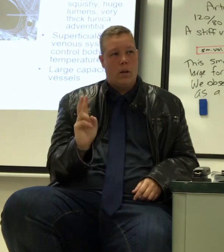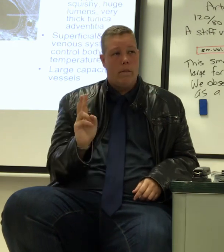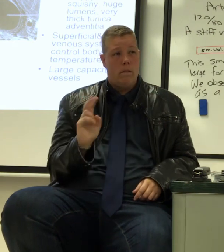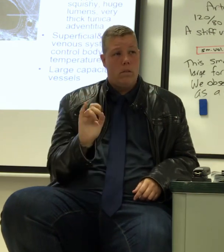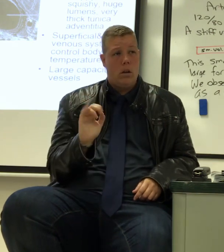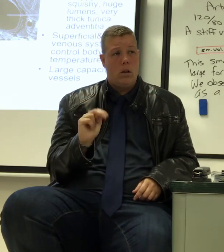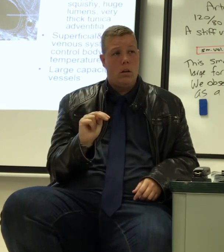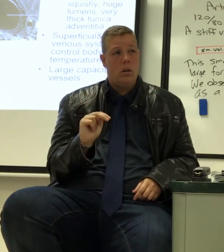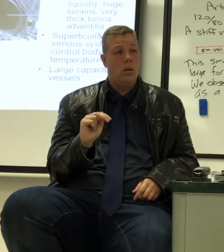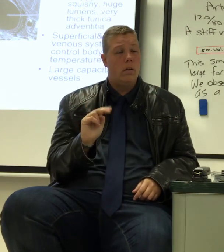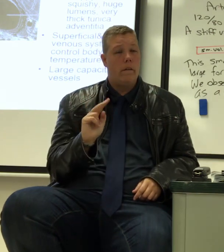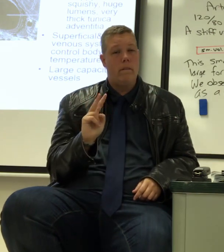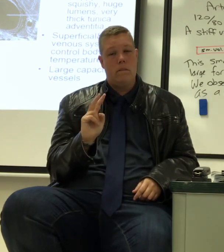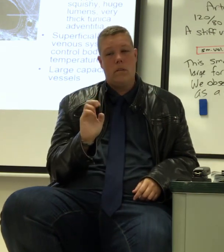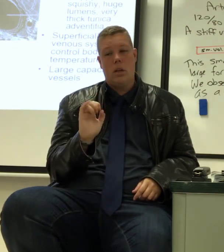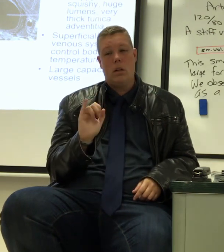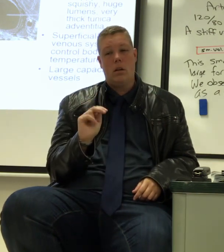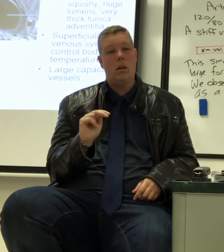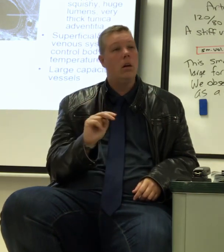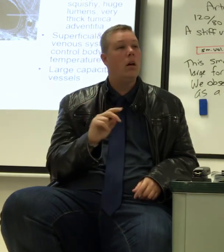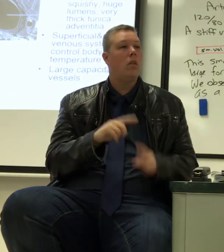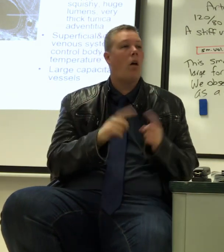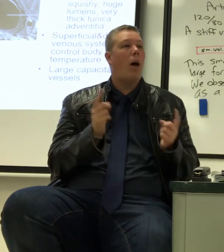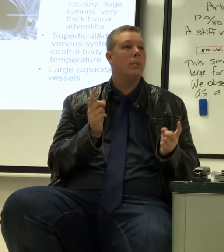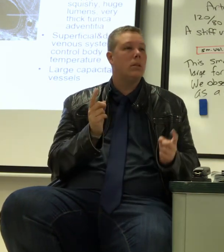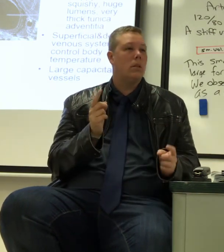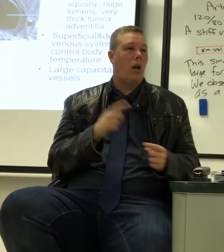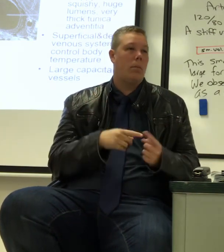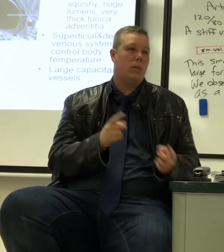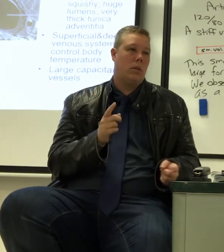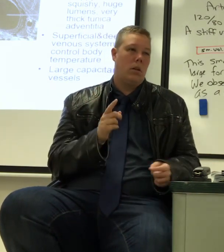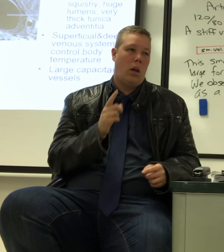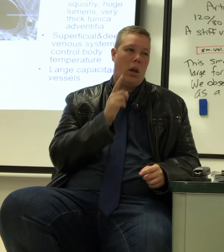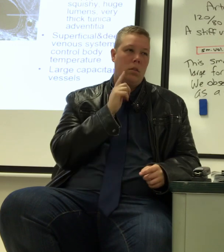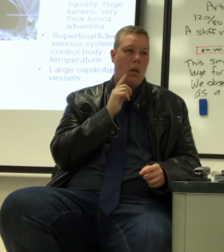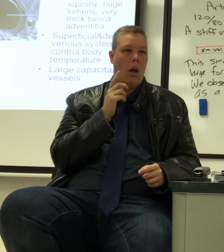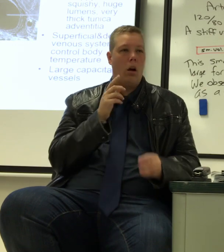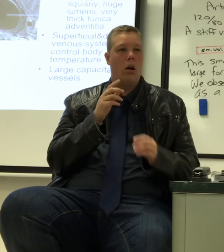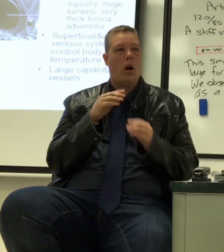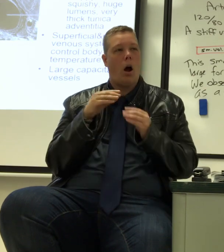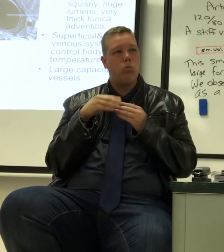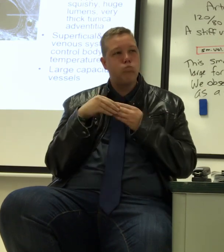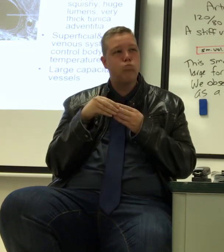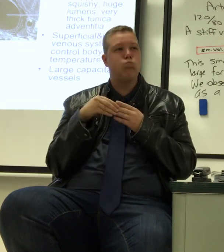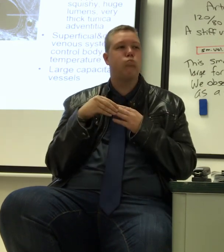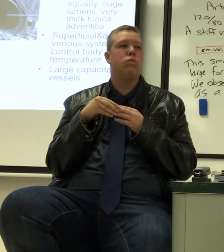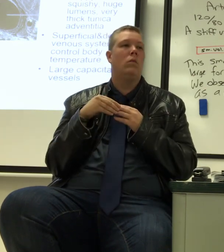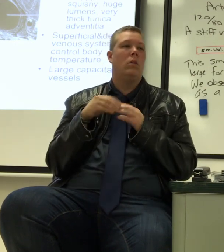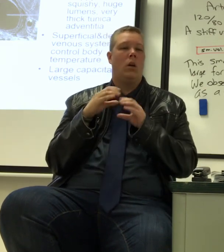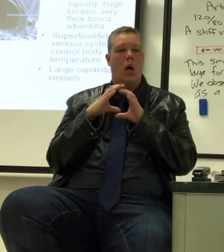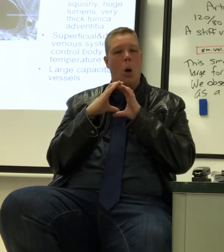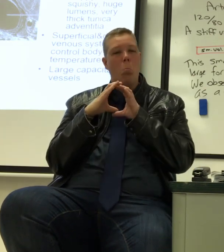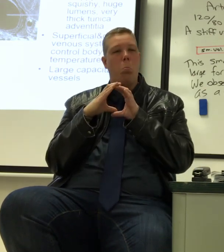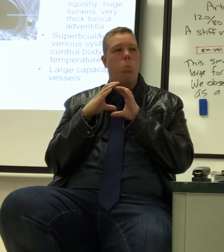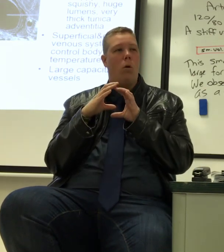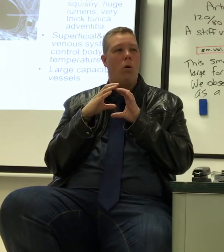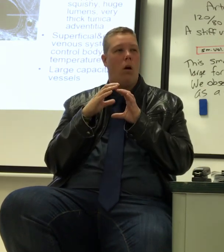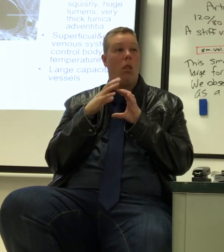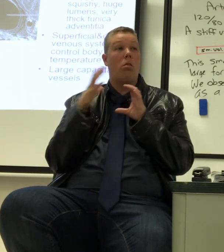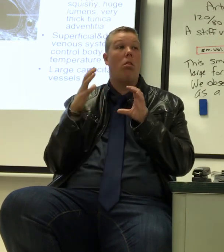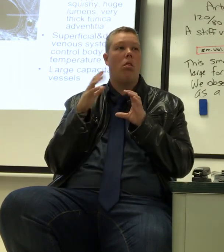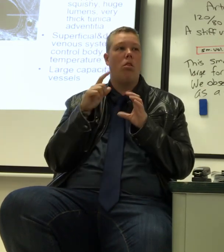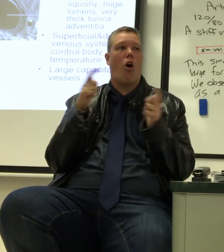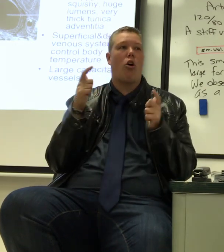they are kind of the opposite. Veins are a compliant vessel with a large capacitance.